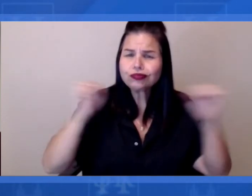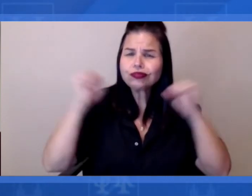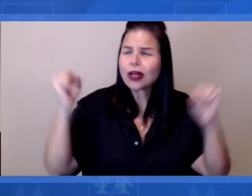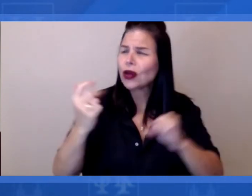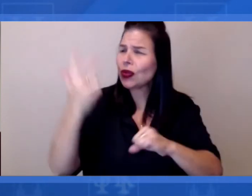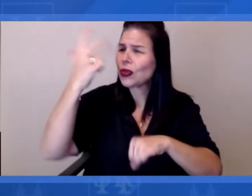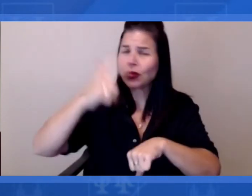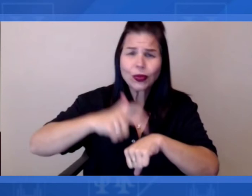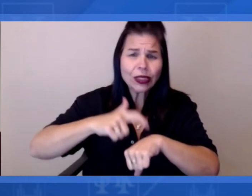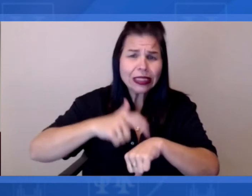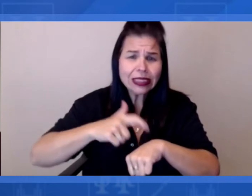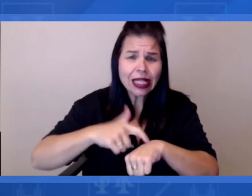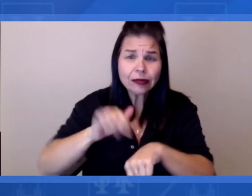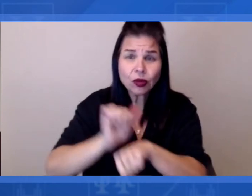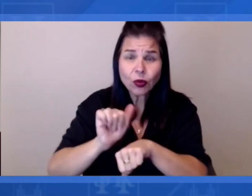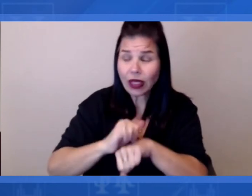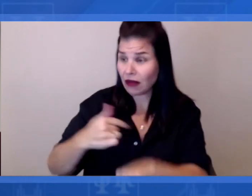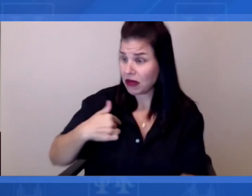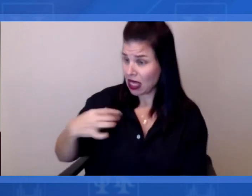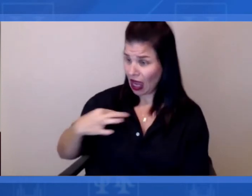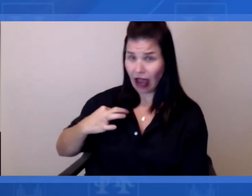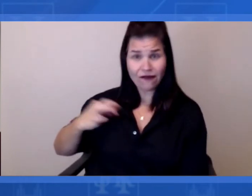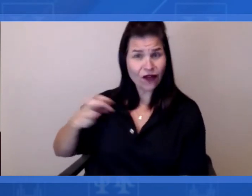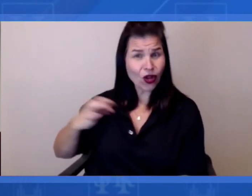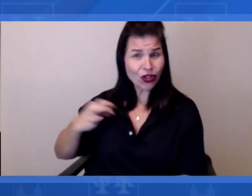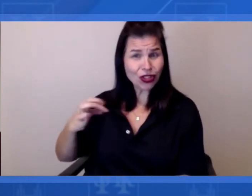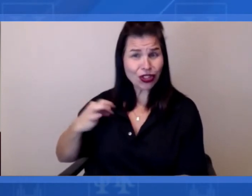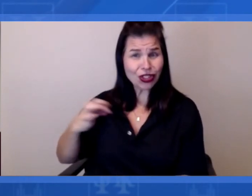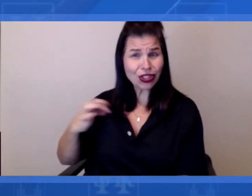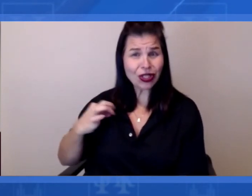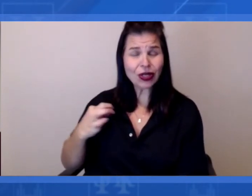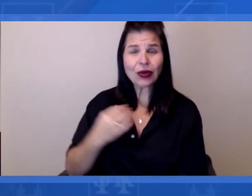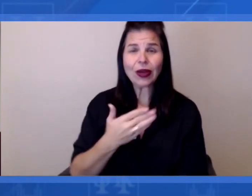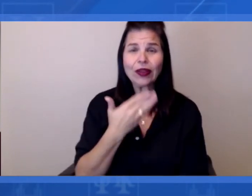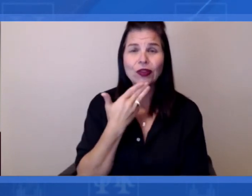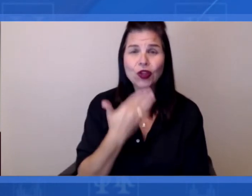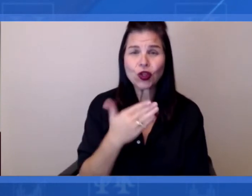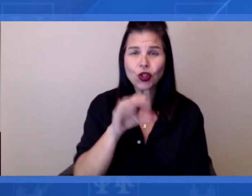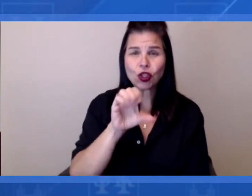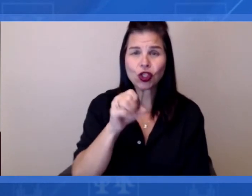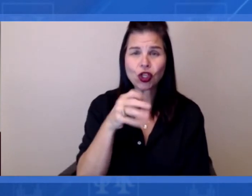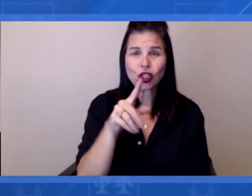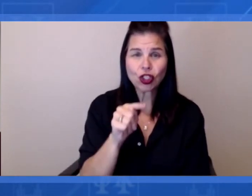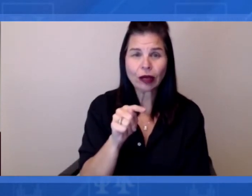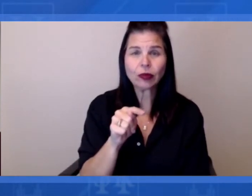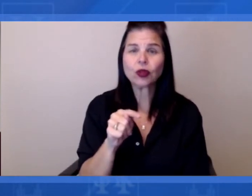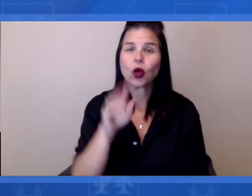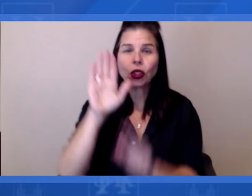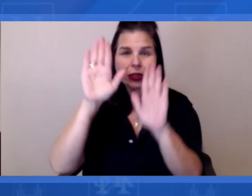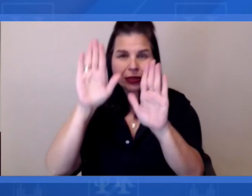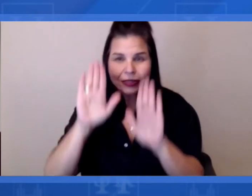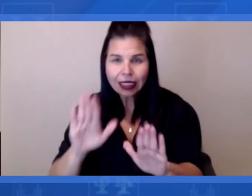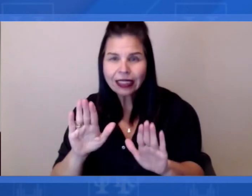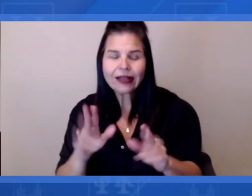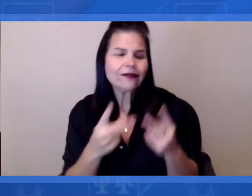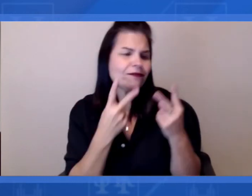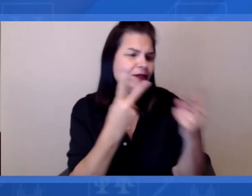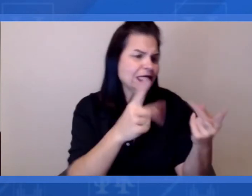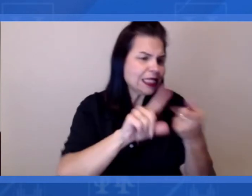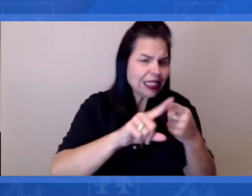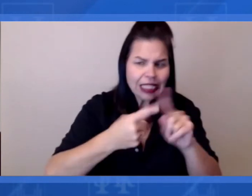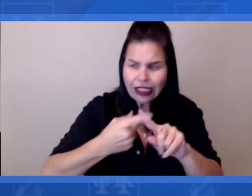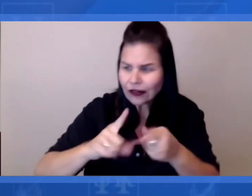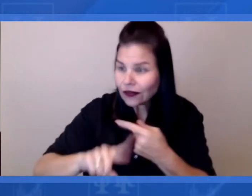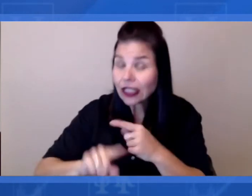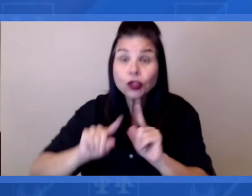volunteering at Good Shepherd on Sundays, and visiting friends and my doctor in Stony Creek